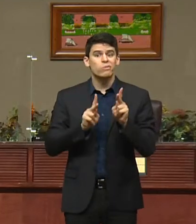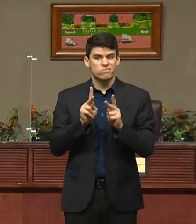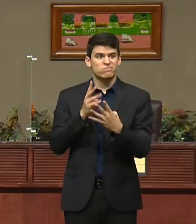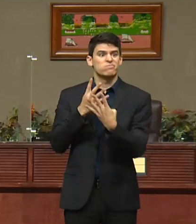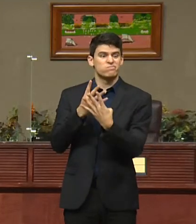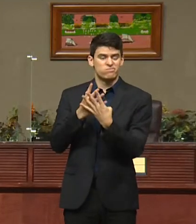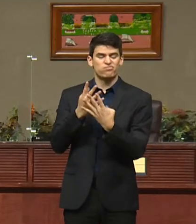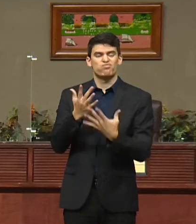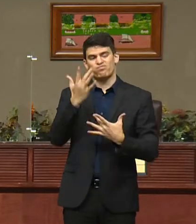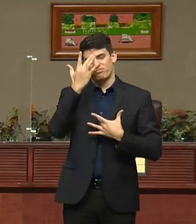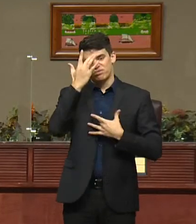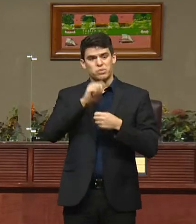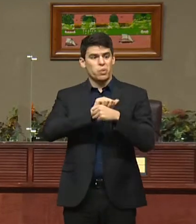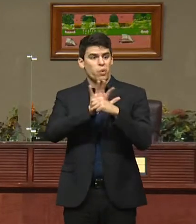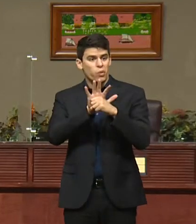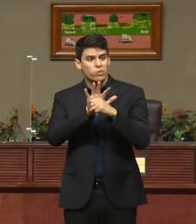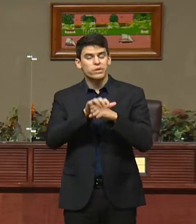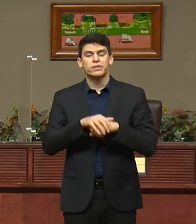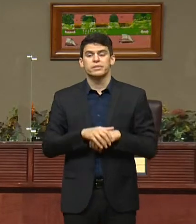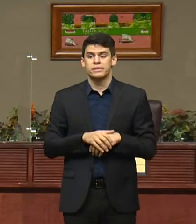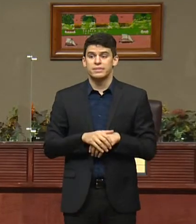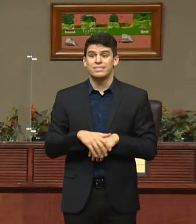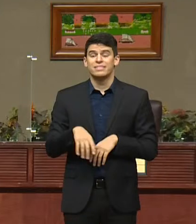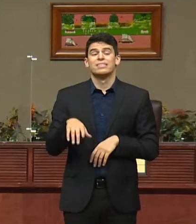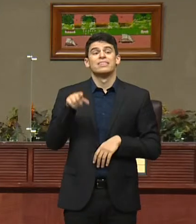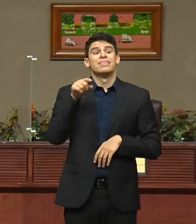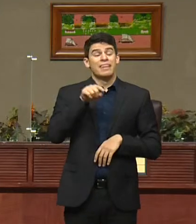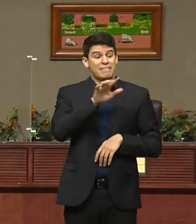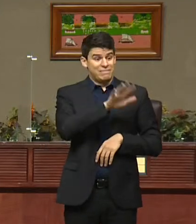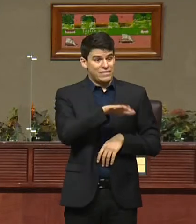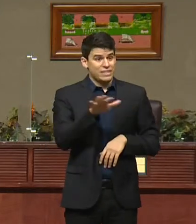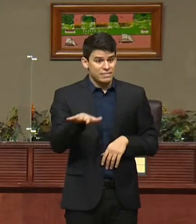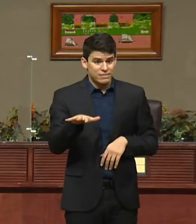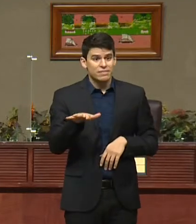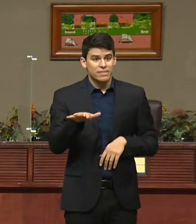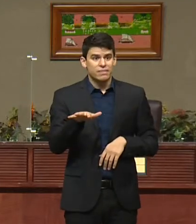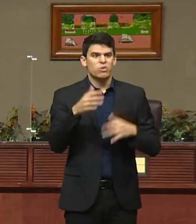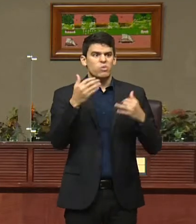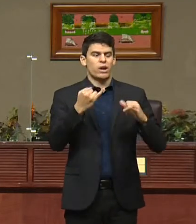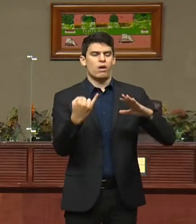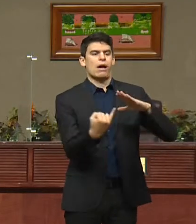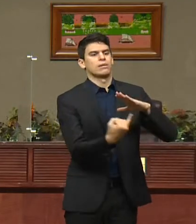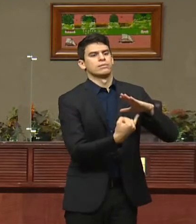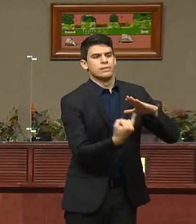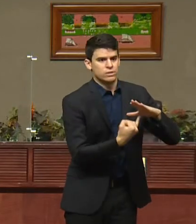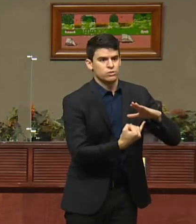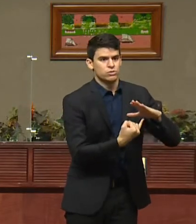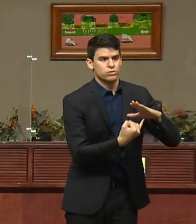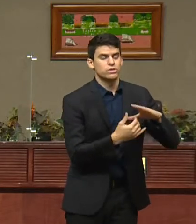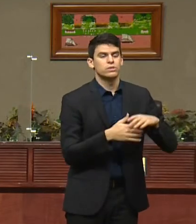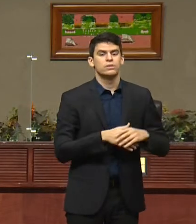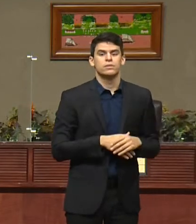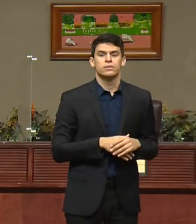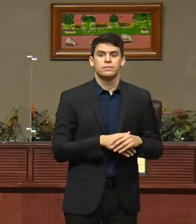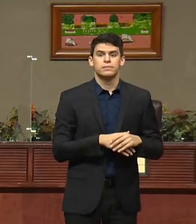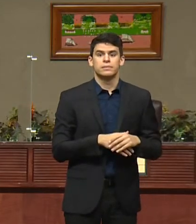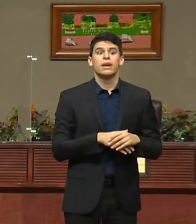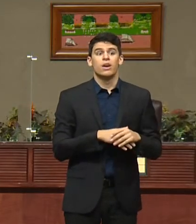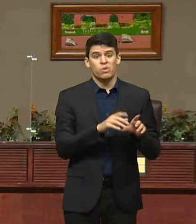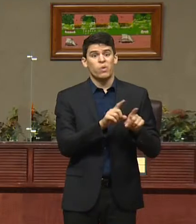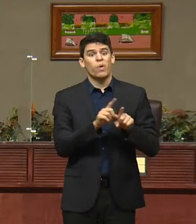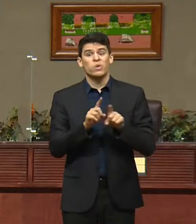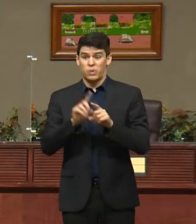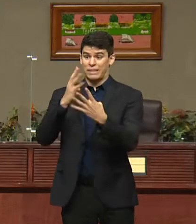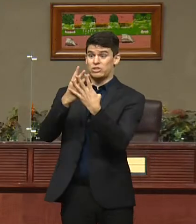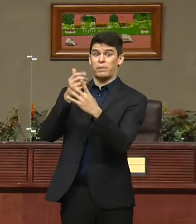been infected. There are 55 that are currently in isolation, and the jail is also in lockdown for